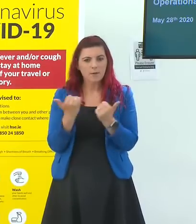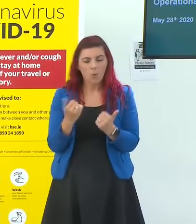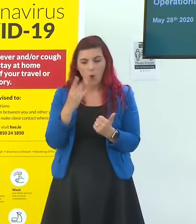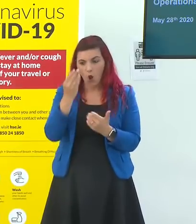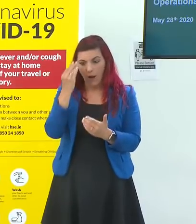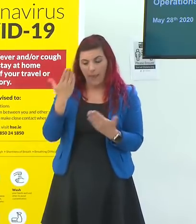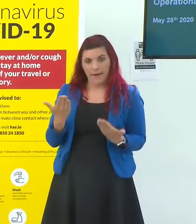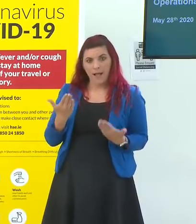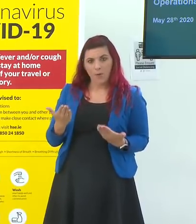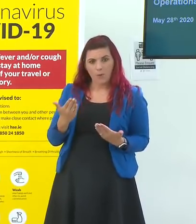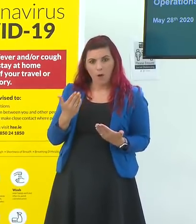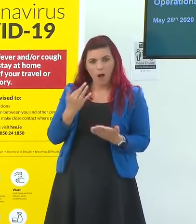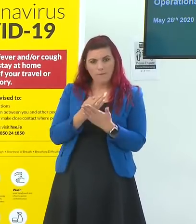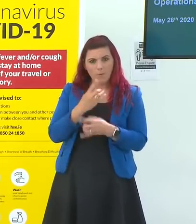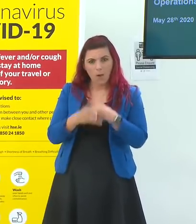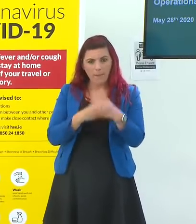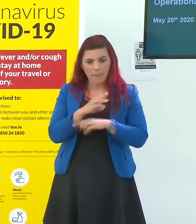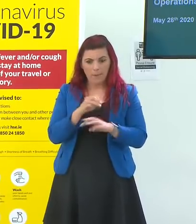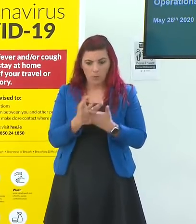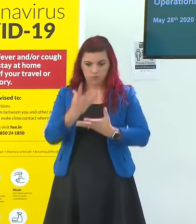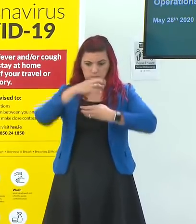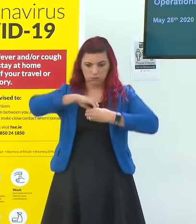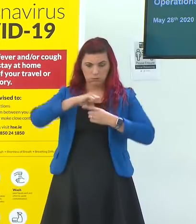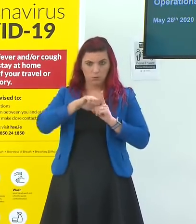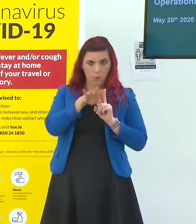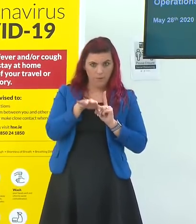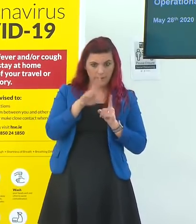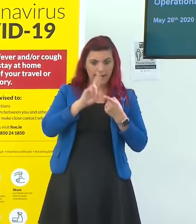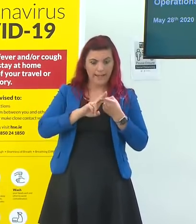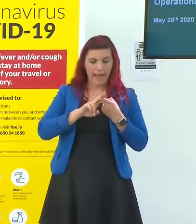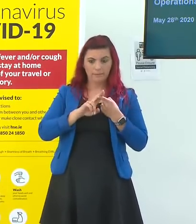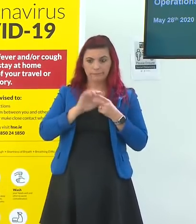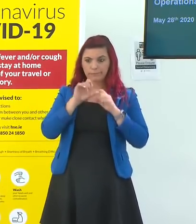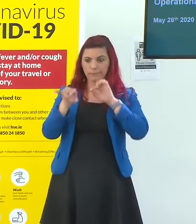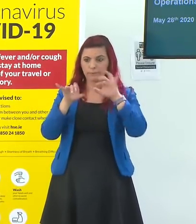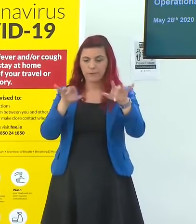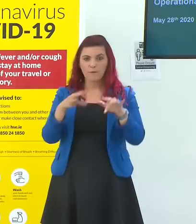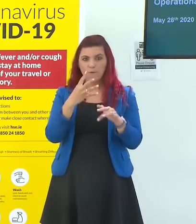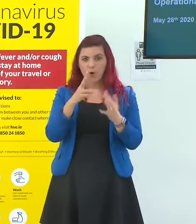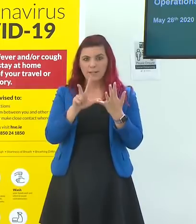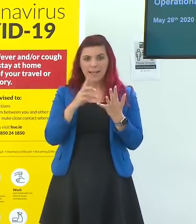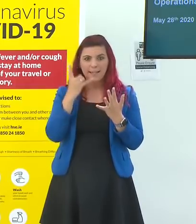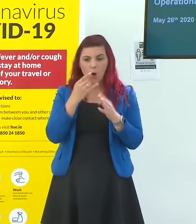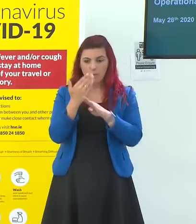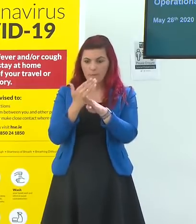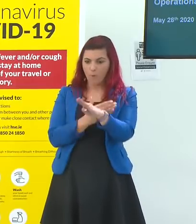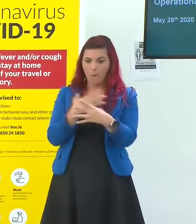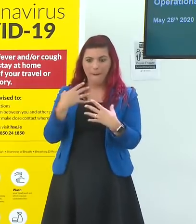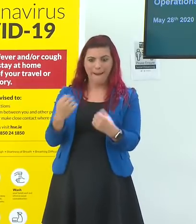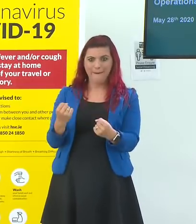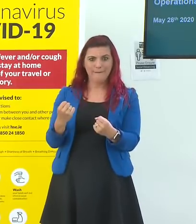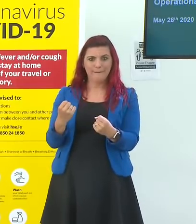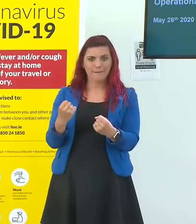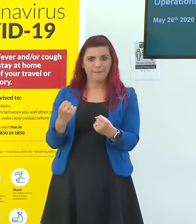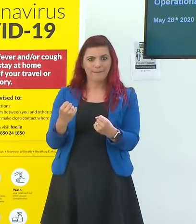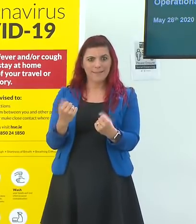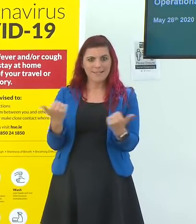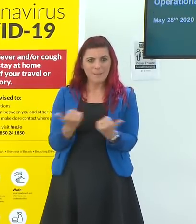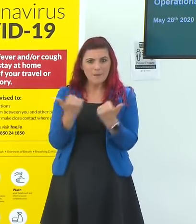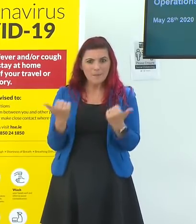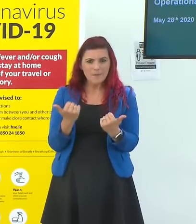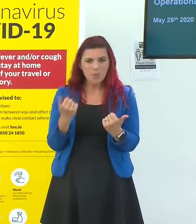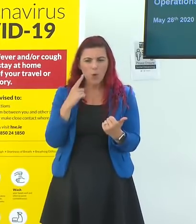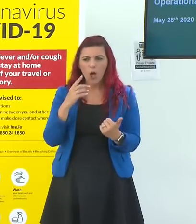We know that people who become ill can shed the virus for 48 hours before. We learned from a study in Holland back, I think, in April, that